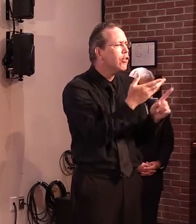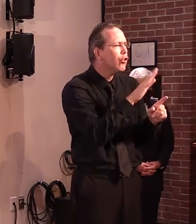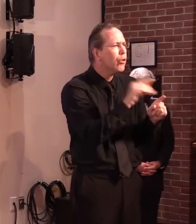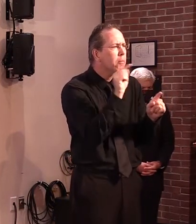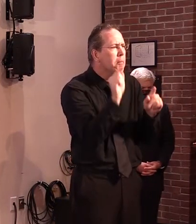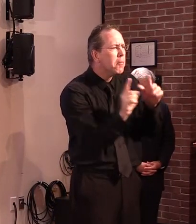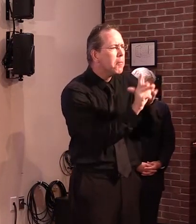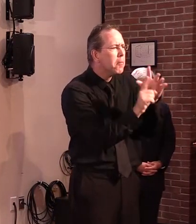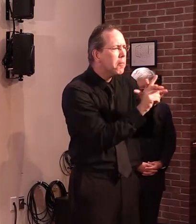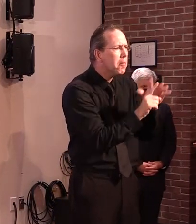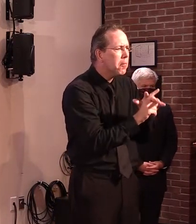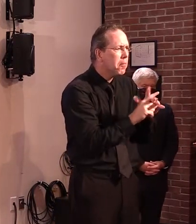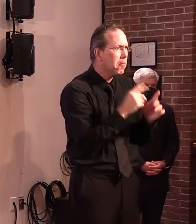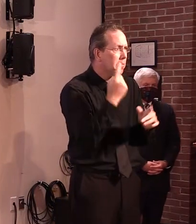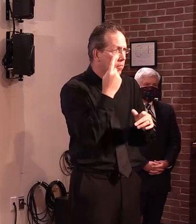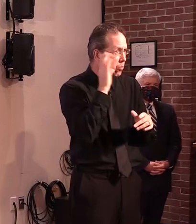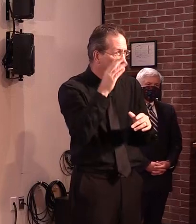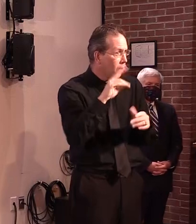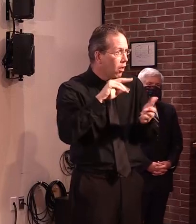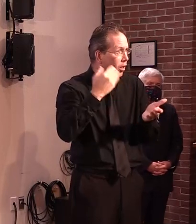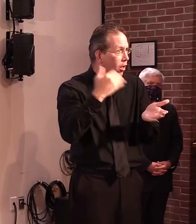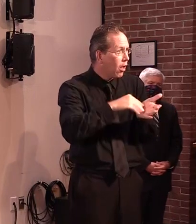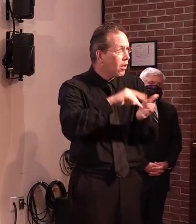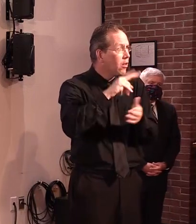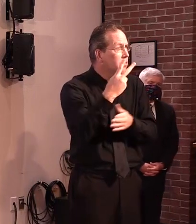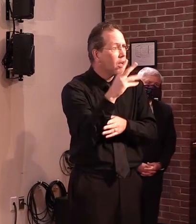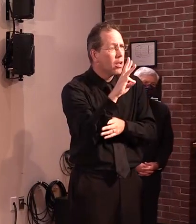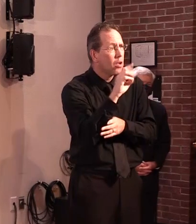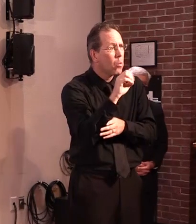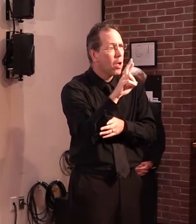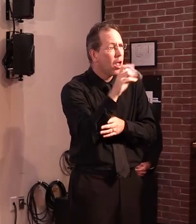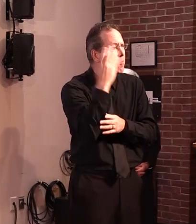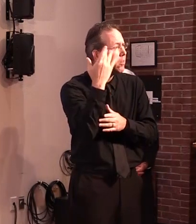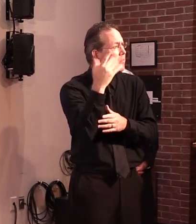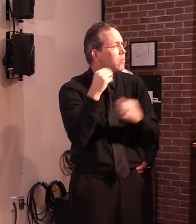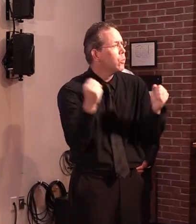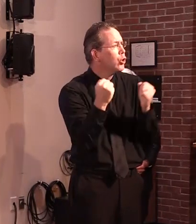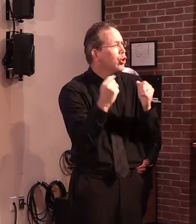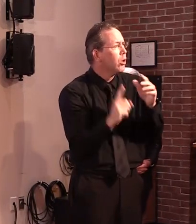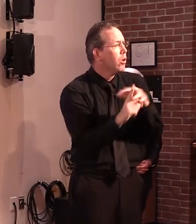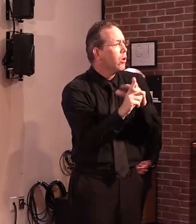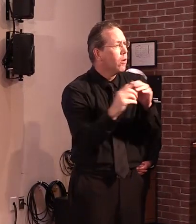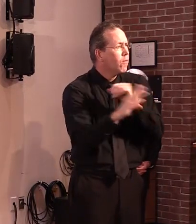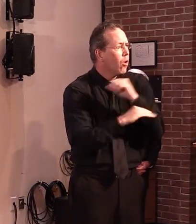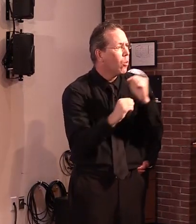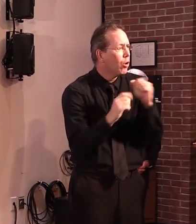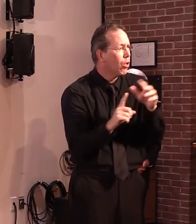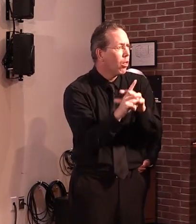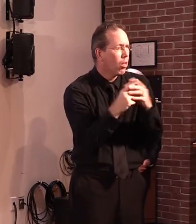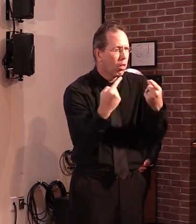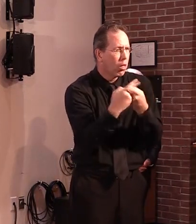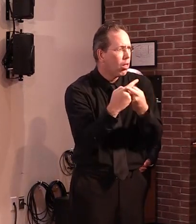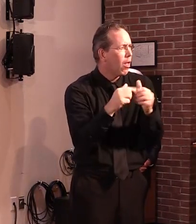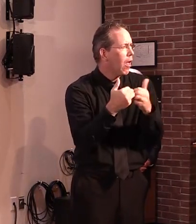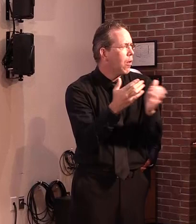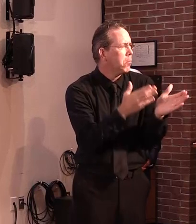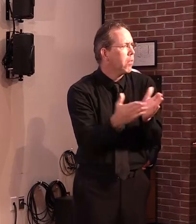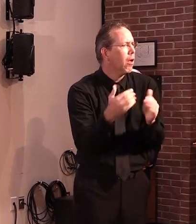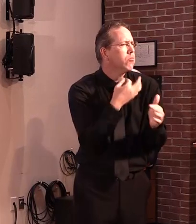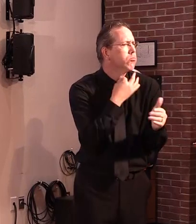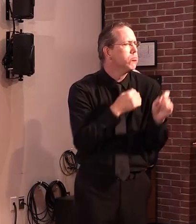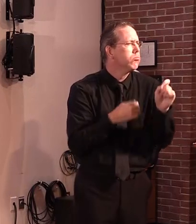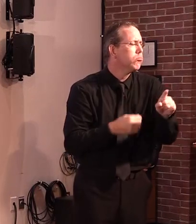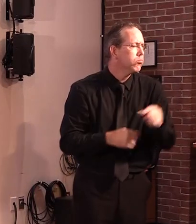the virus in the winter. Yeah. Well, yeah. My recommendation would be to do the kinds